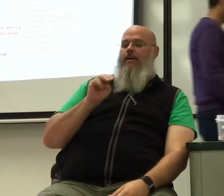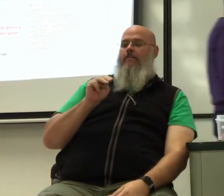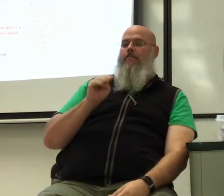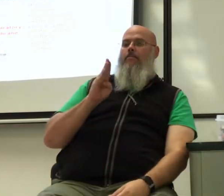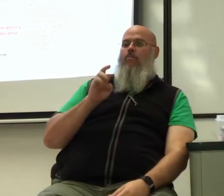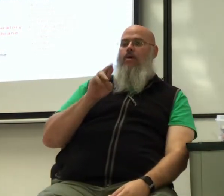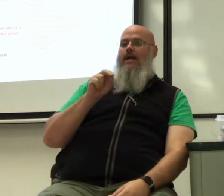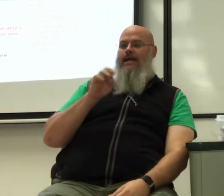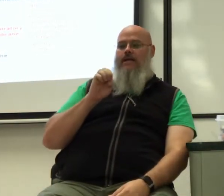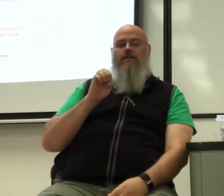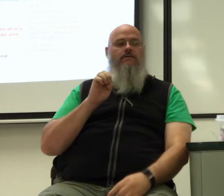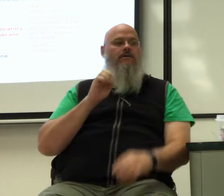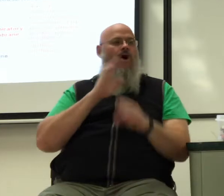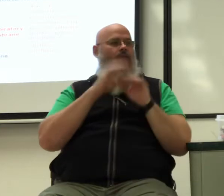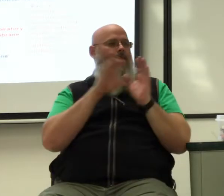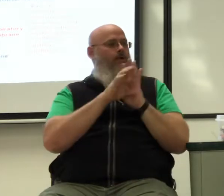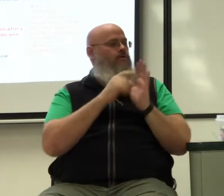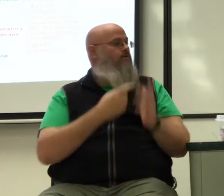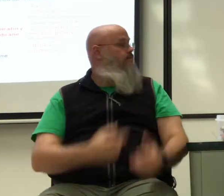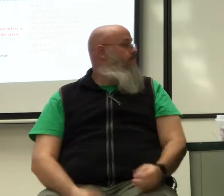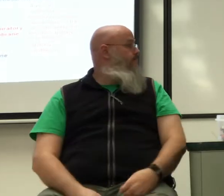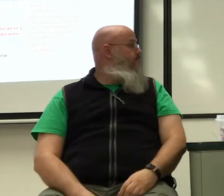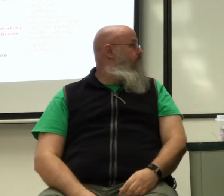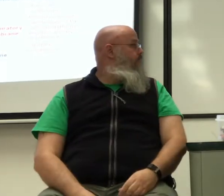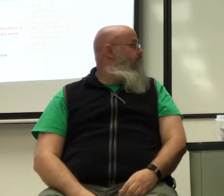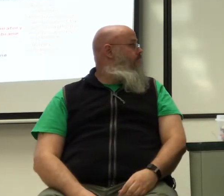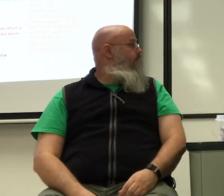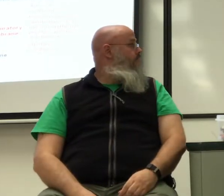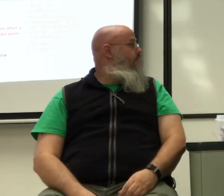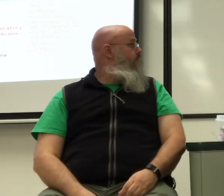I'll use, how about blue?